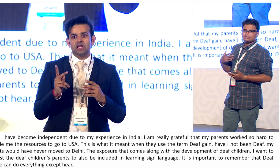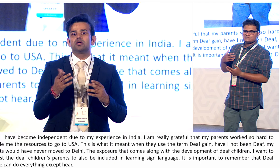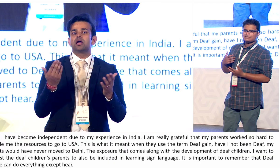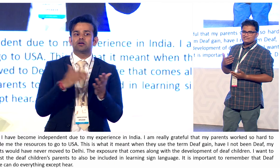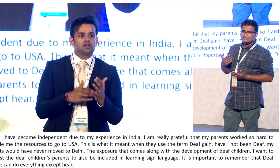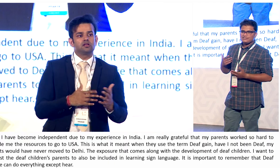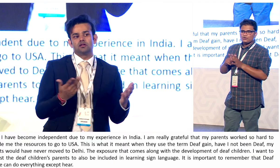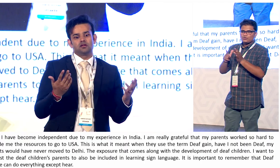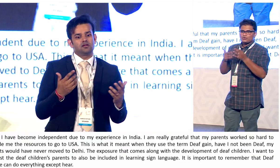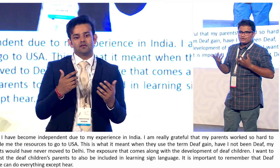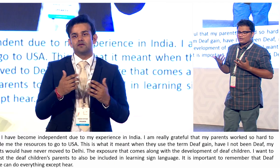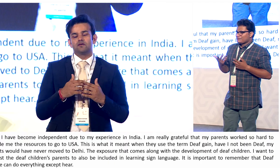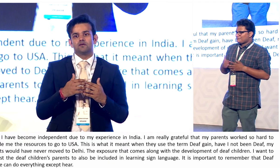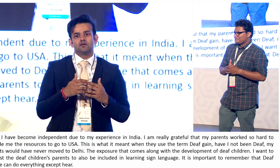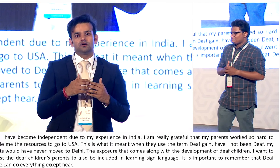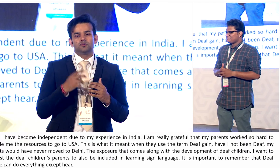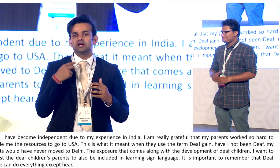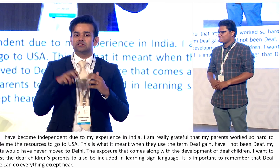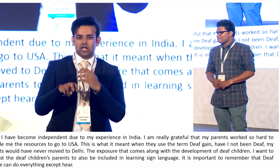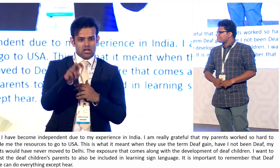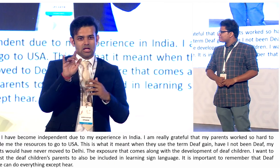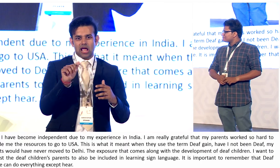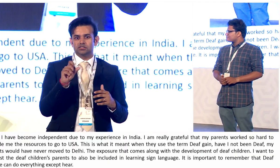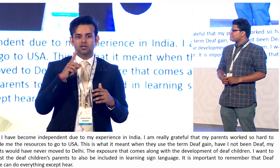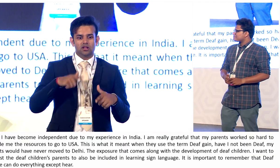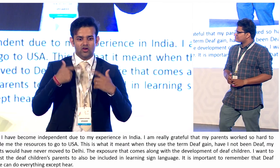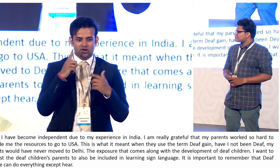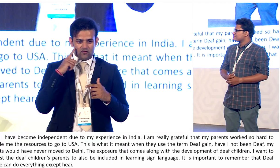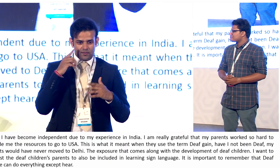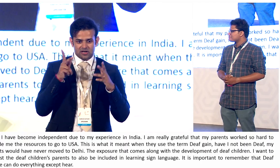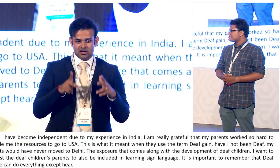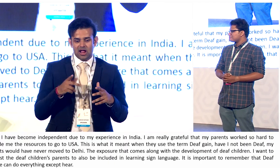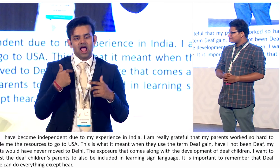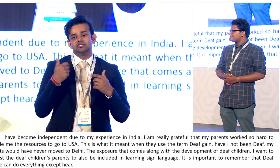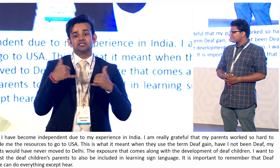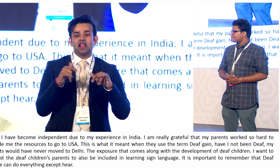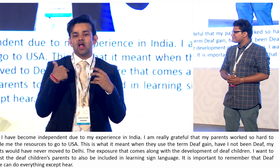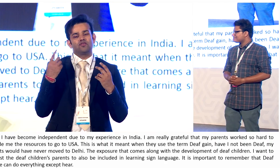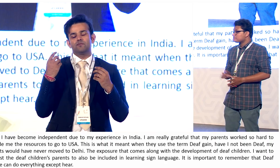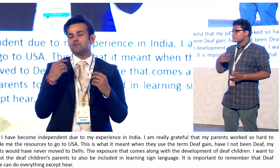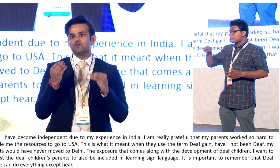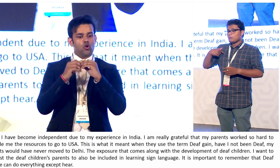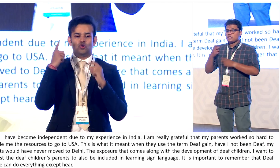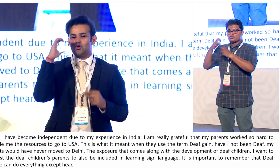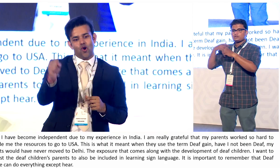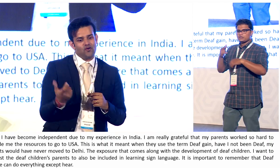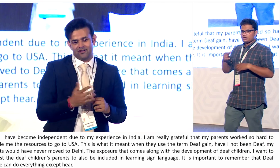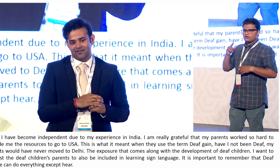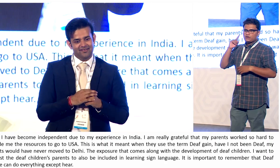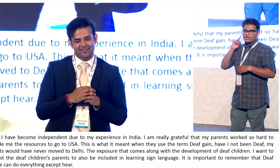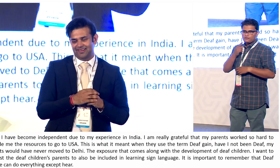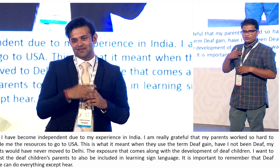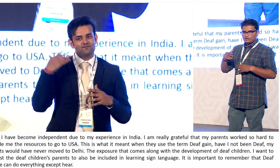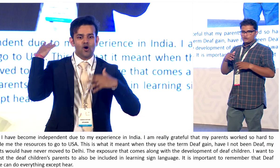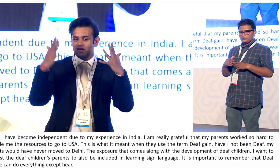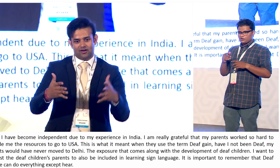developed my skills as a leader. My journey and my life as a deaf professional, I still